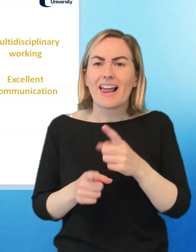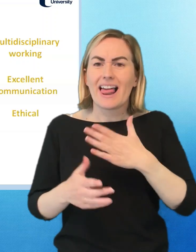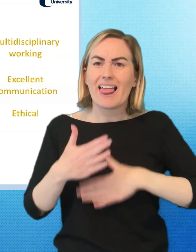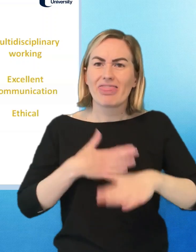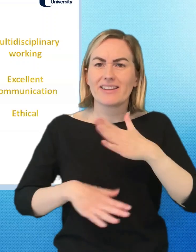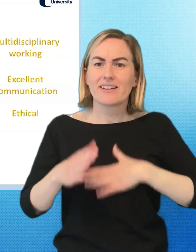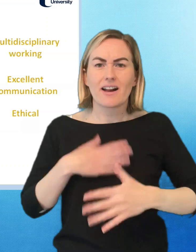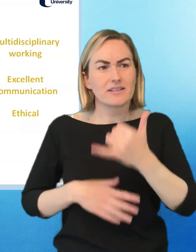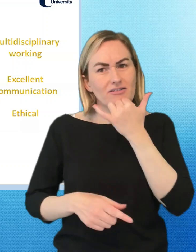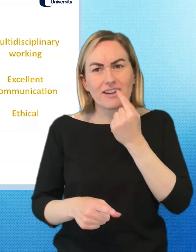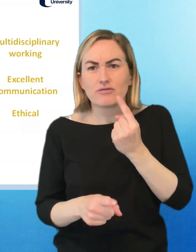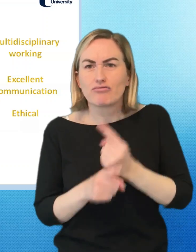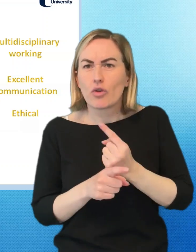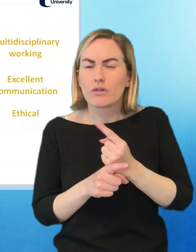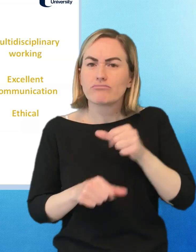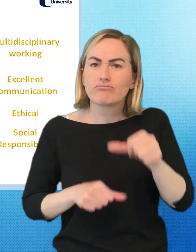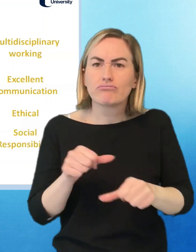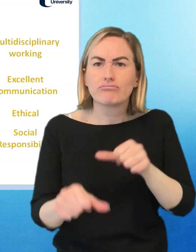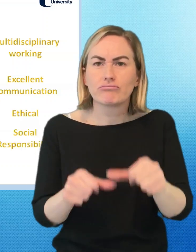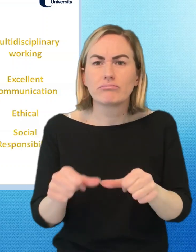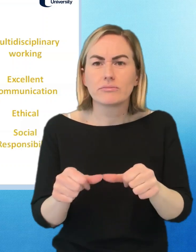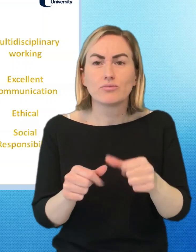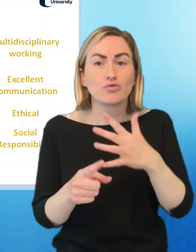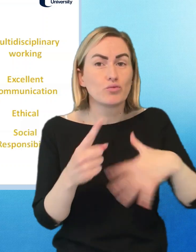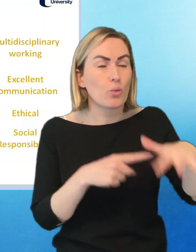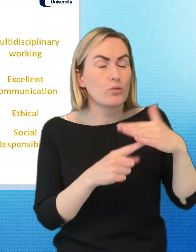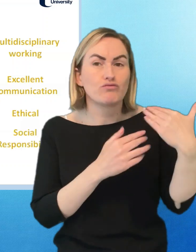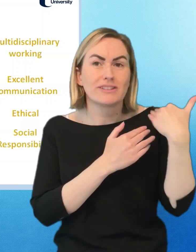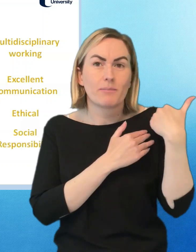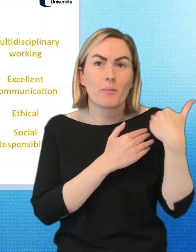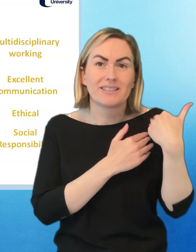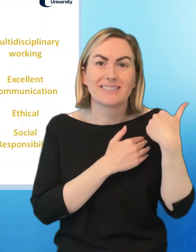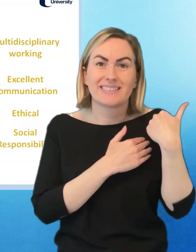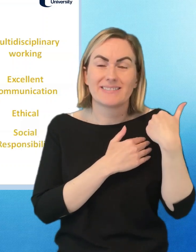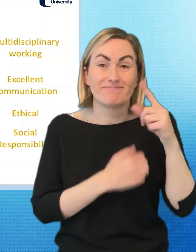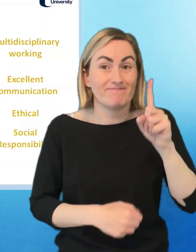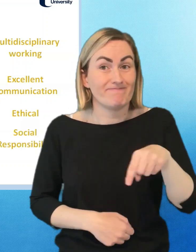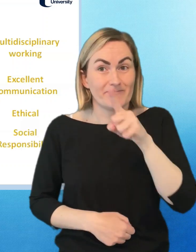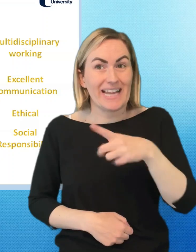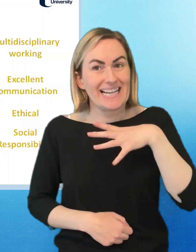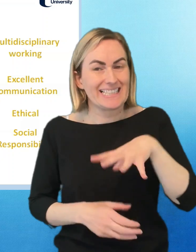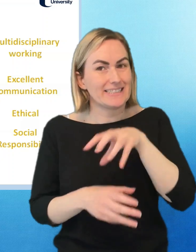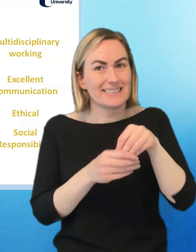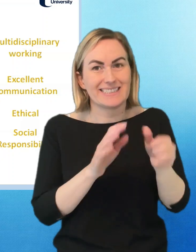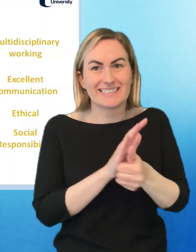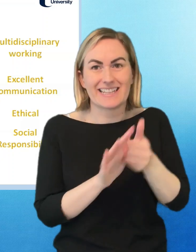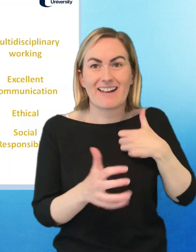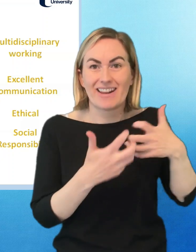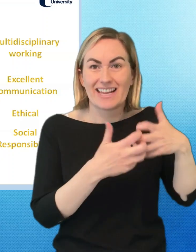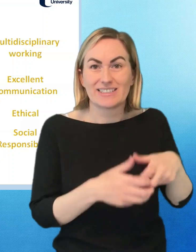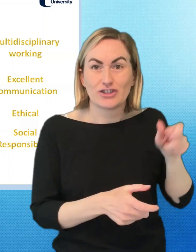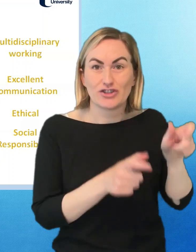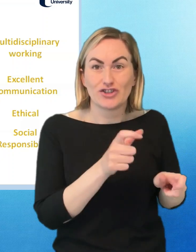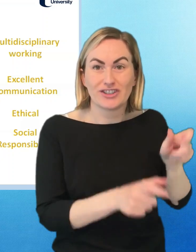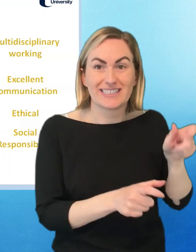skills. They need to have an ethical conscience and a social responsibility. So a vast array of